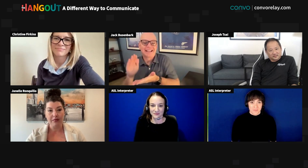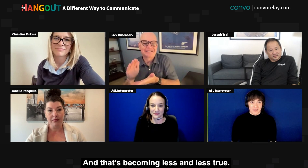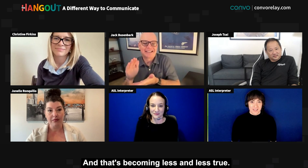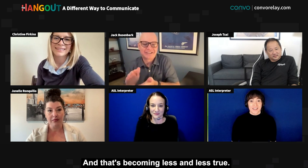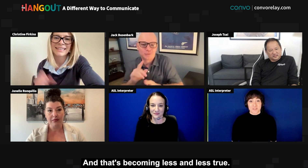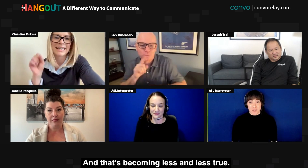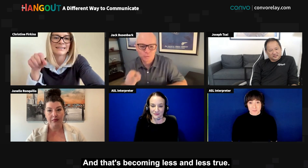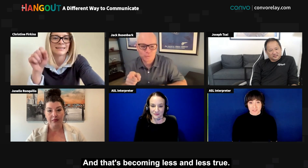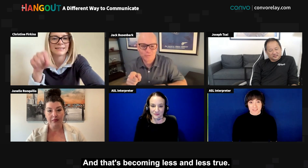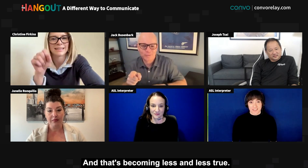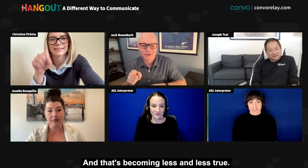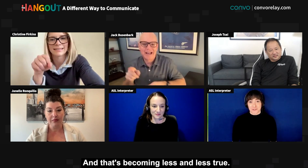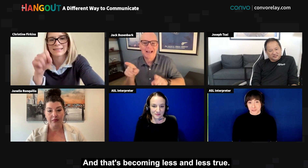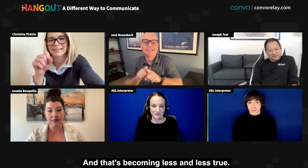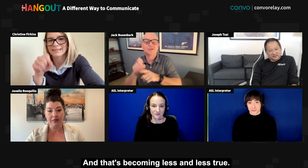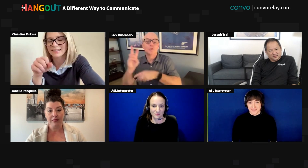And that's becoming less and less true.